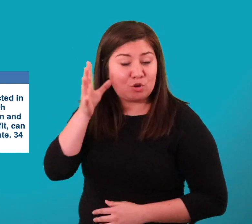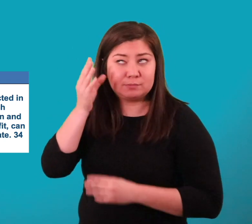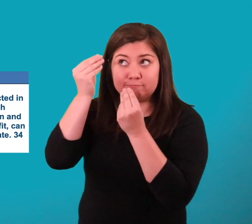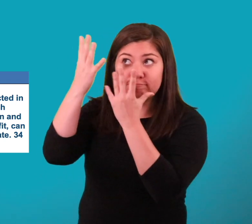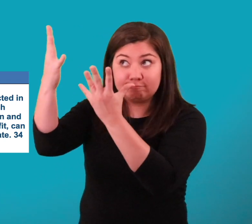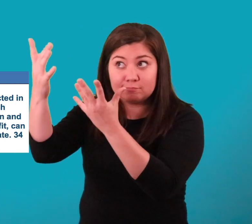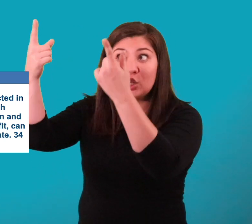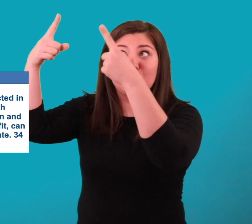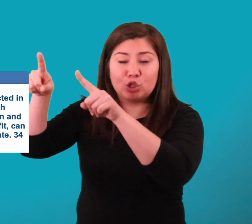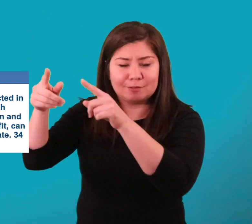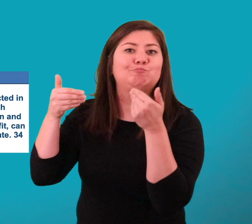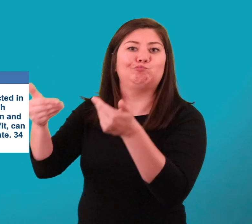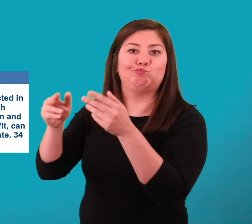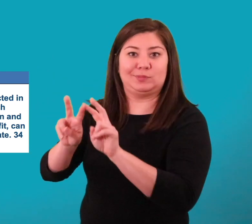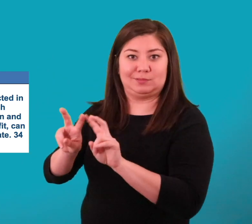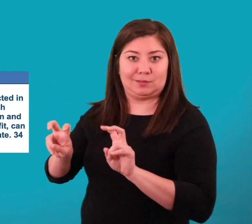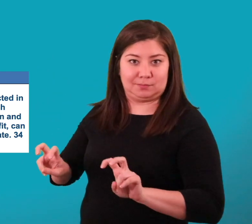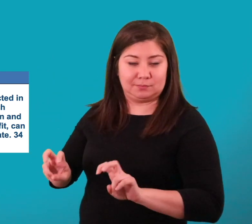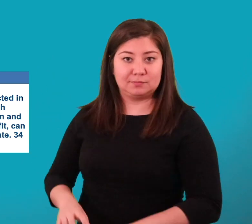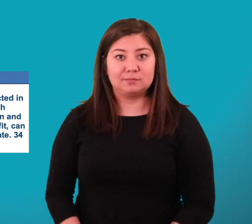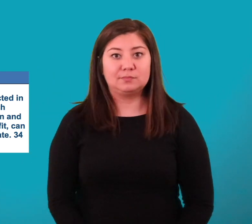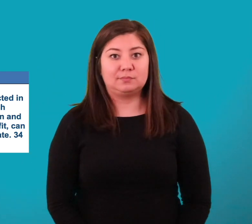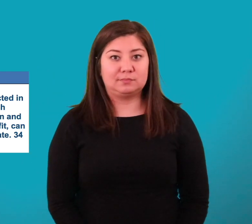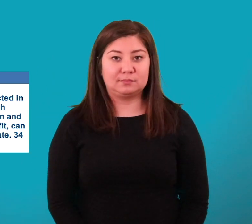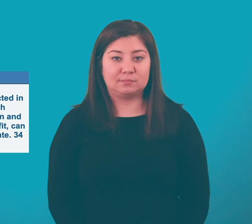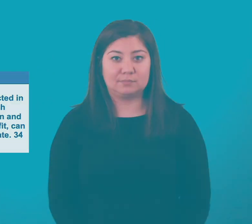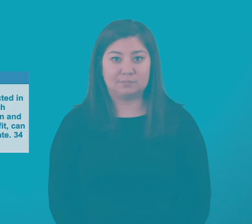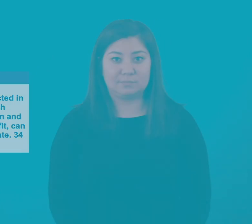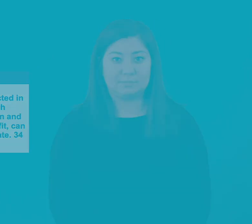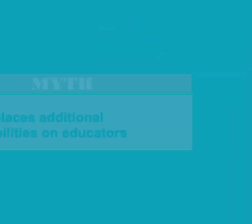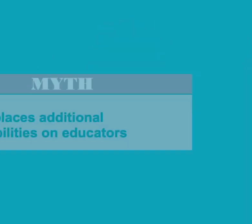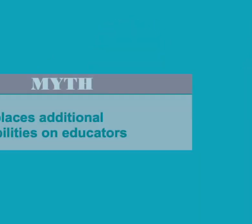family, as they see fit, can either choose to or to not participate.